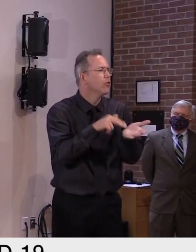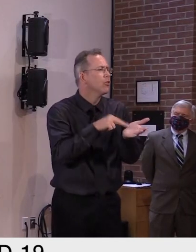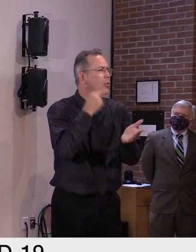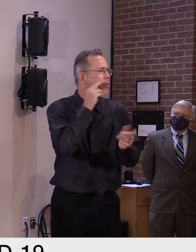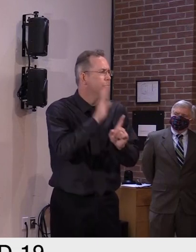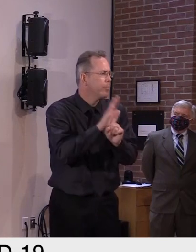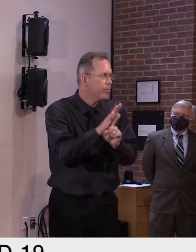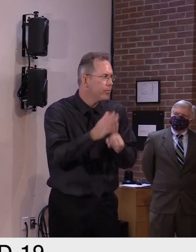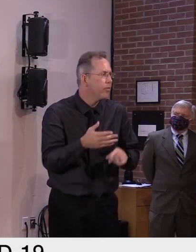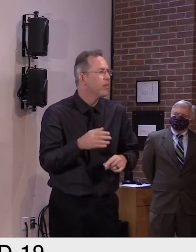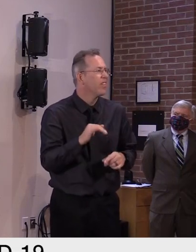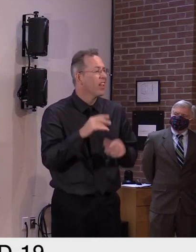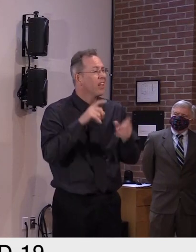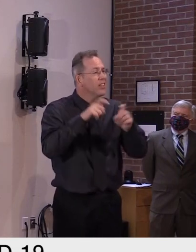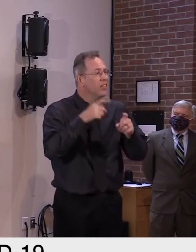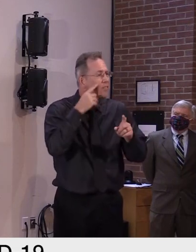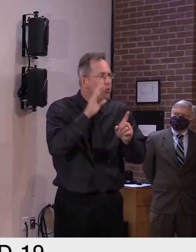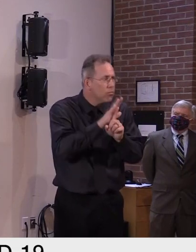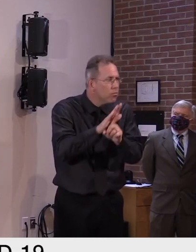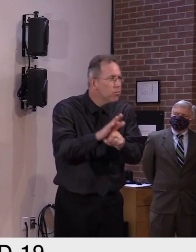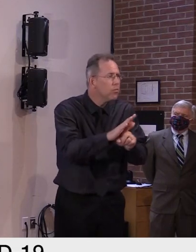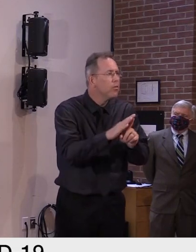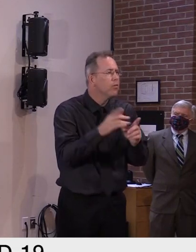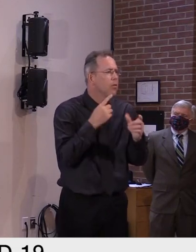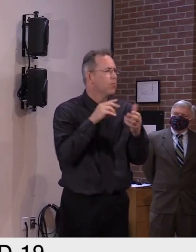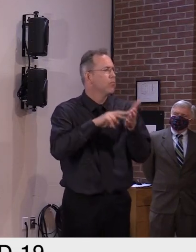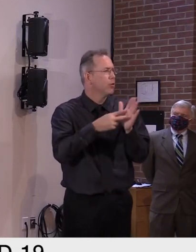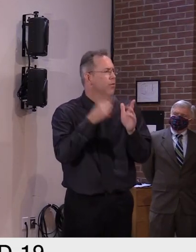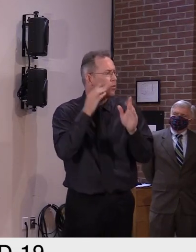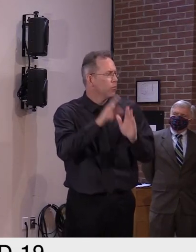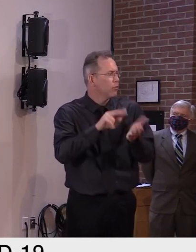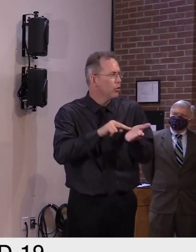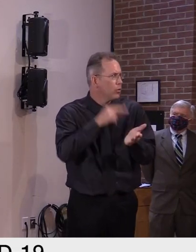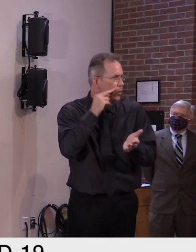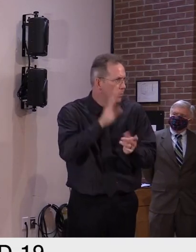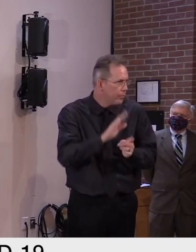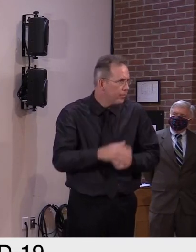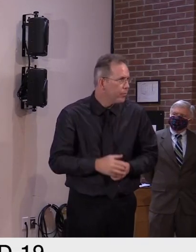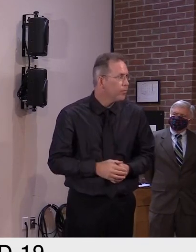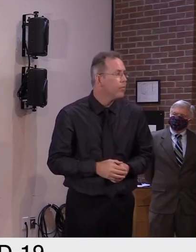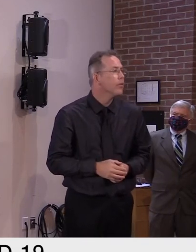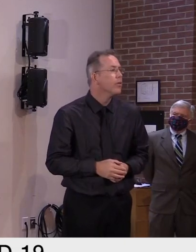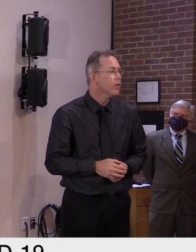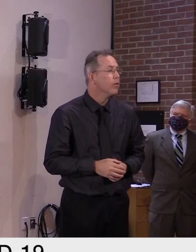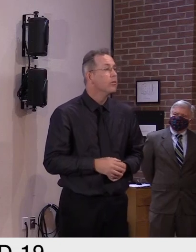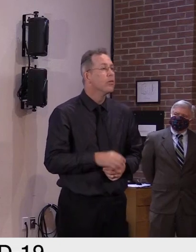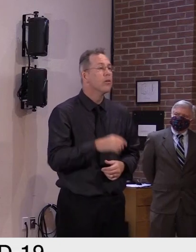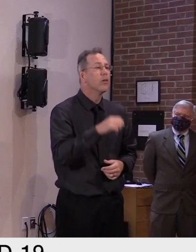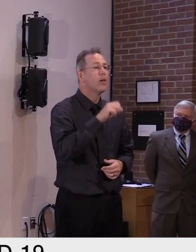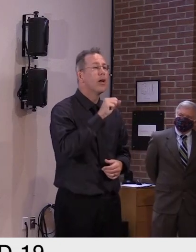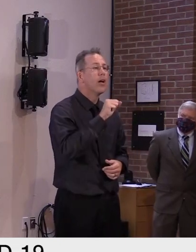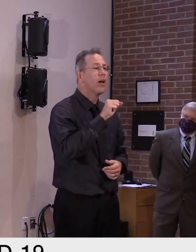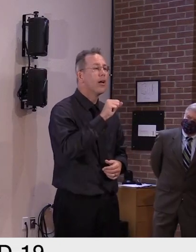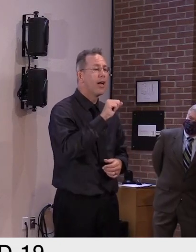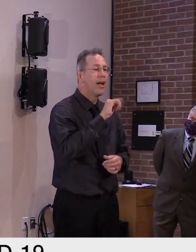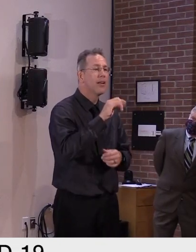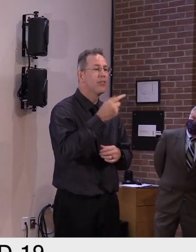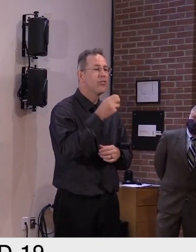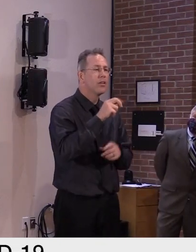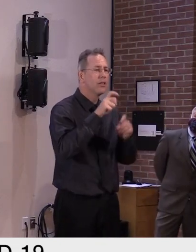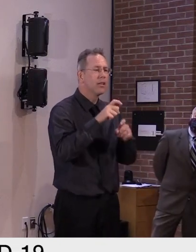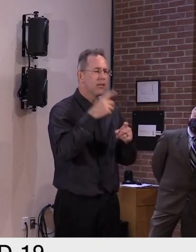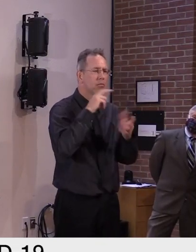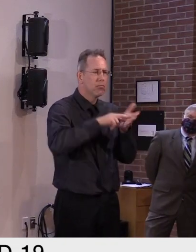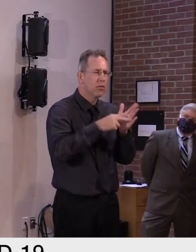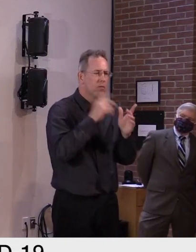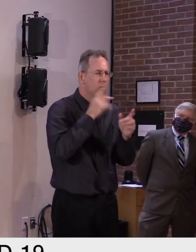will use these antigen tests, just not now. And as the governor said, stockpiling them is a good strategy right now,